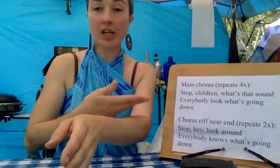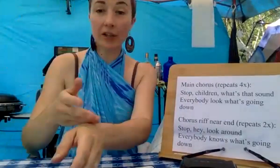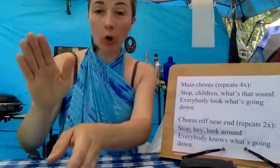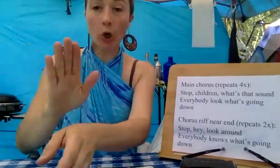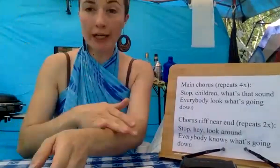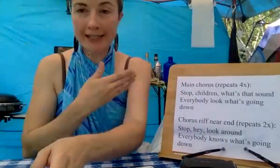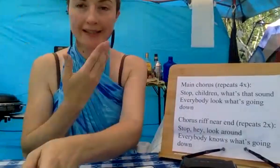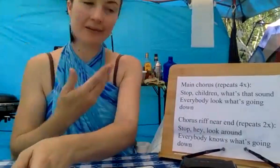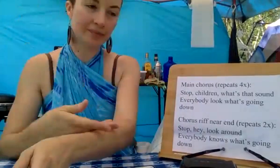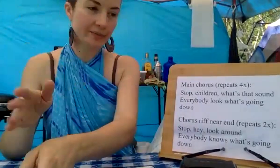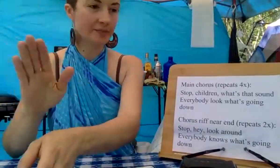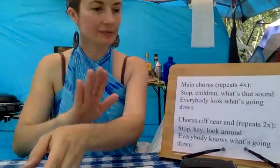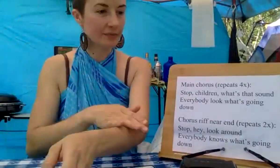Another chorus.